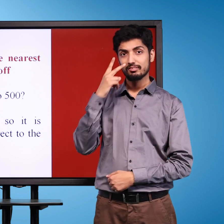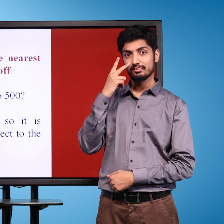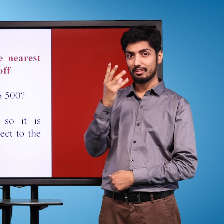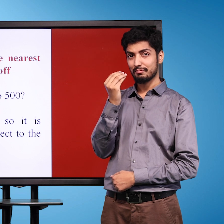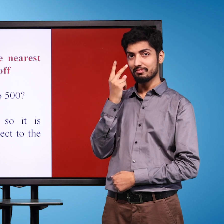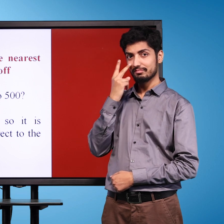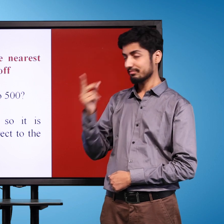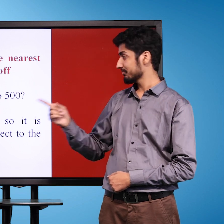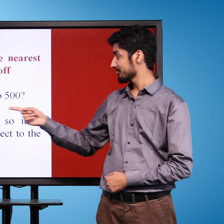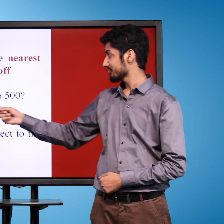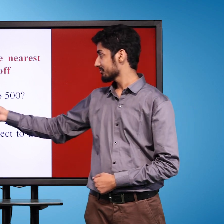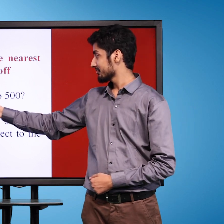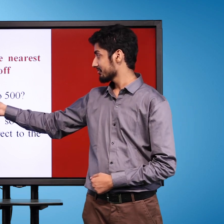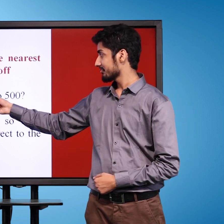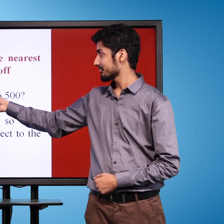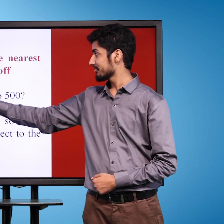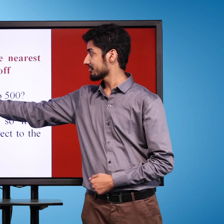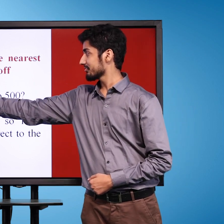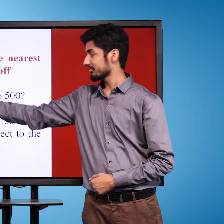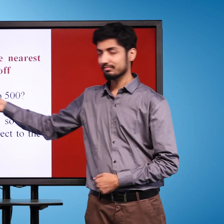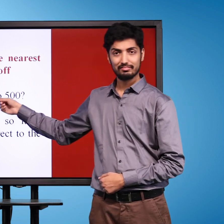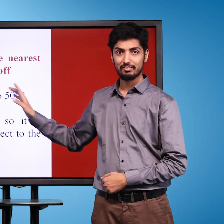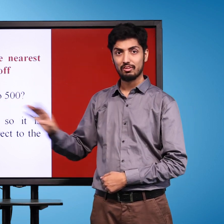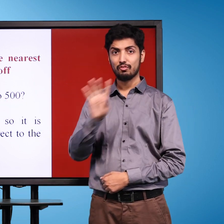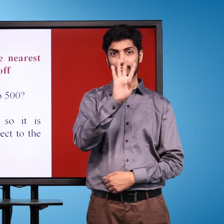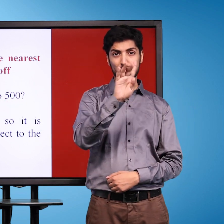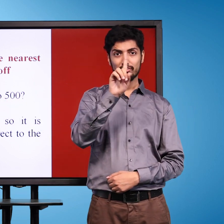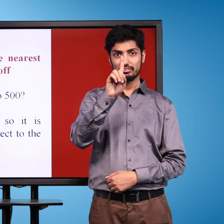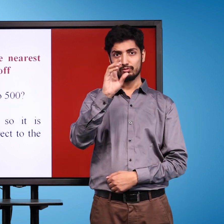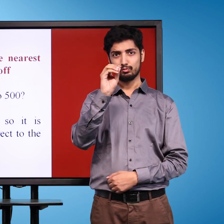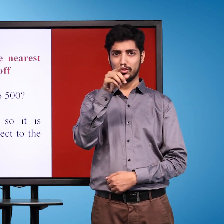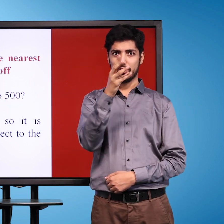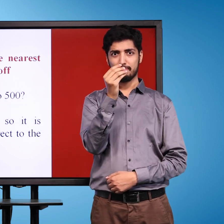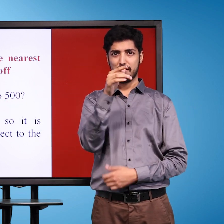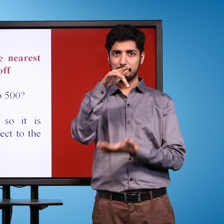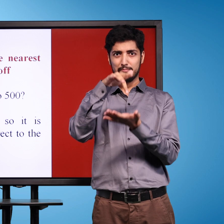Is 410 nearer to 400 or to 500?